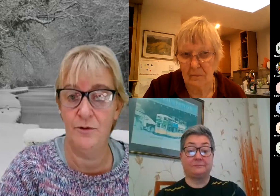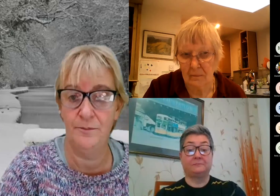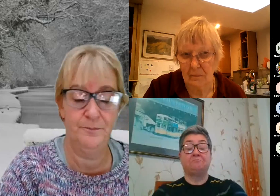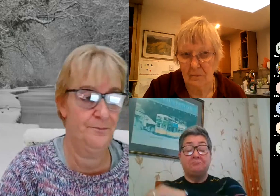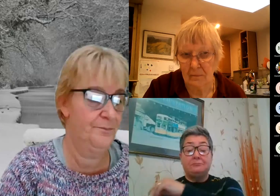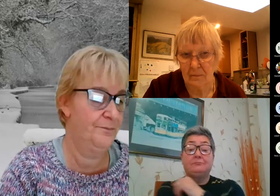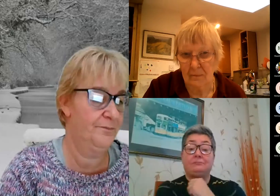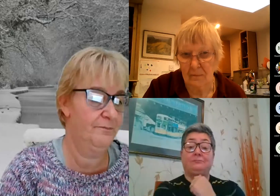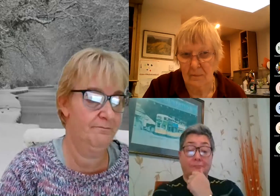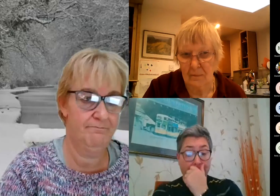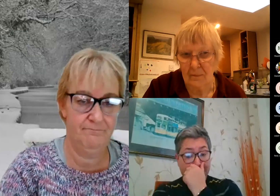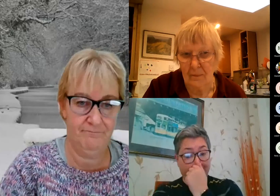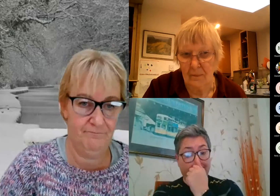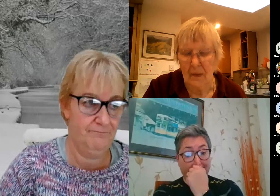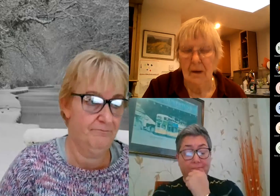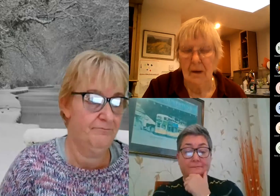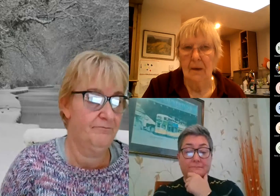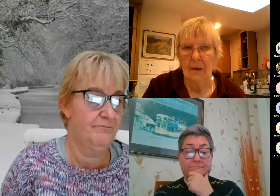society now?